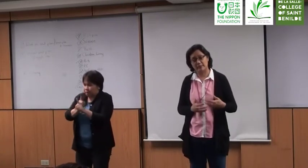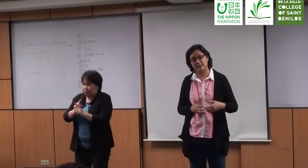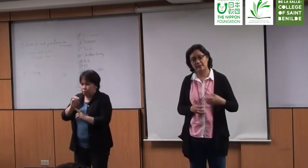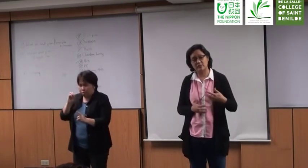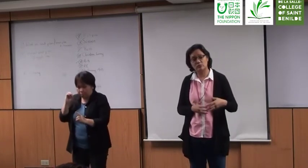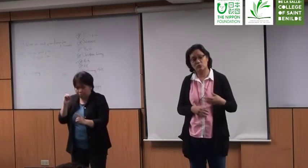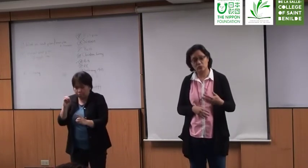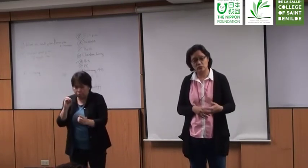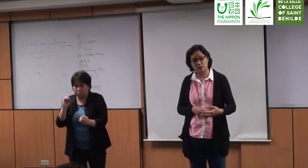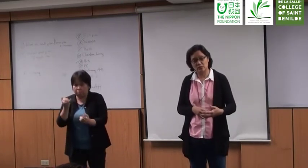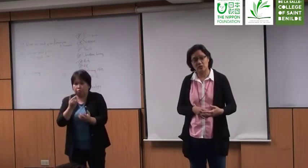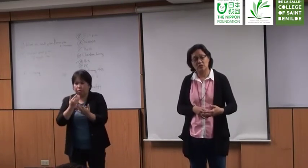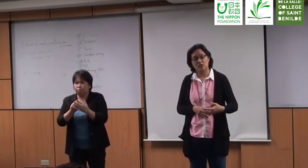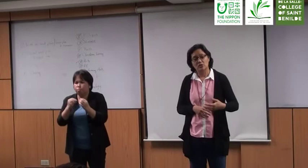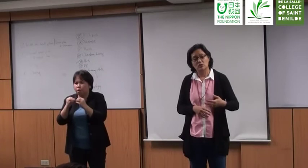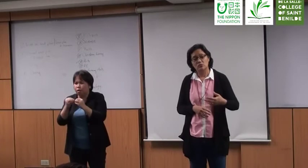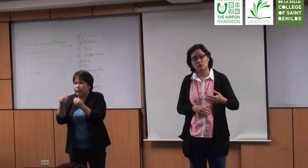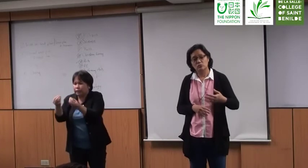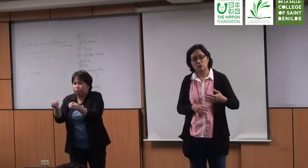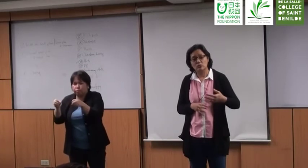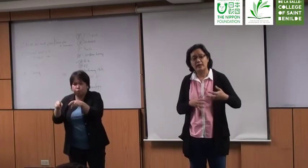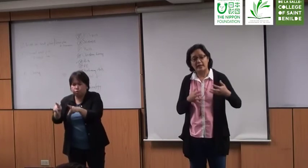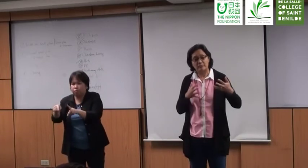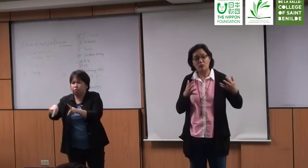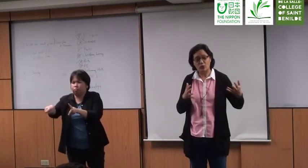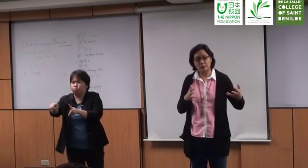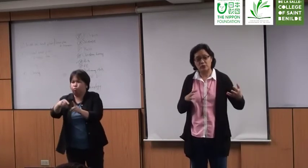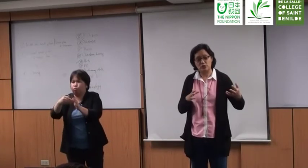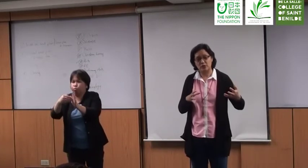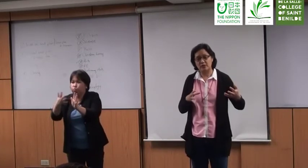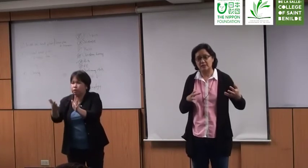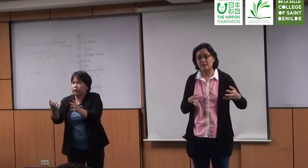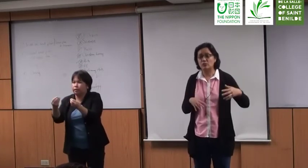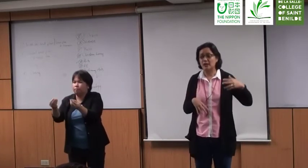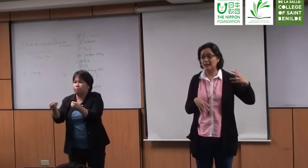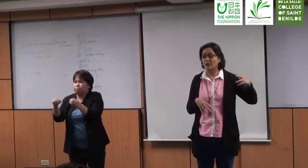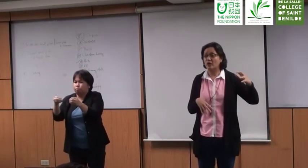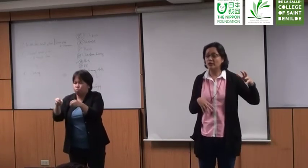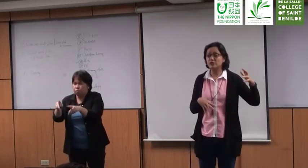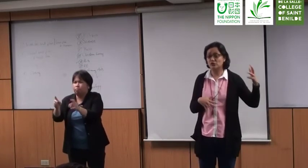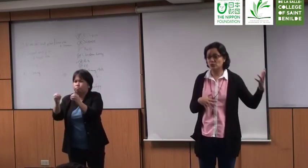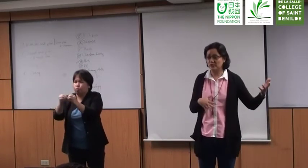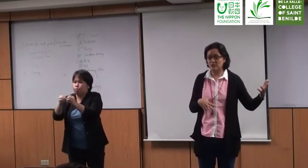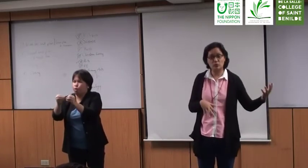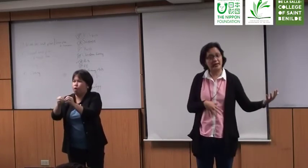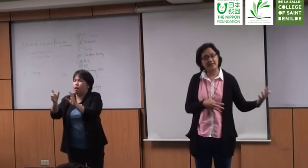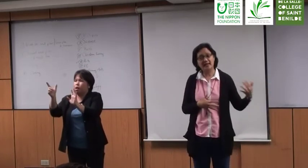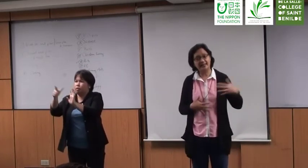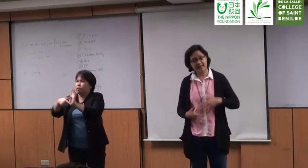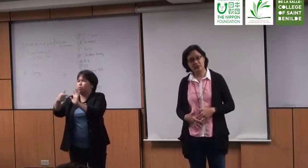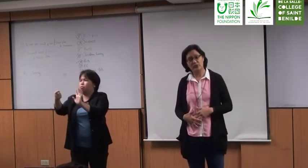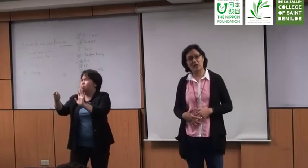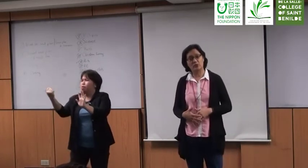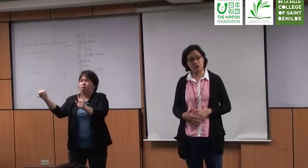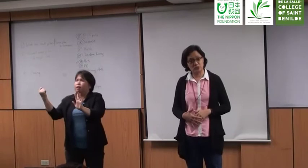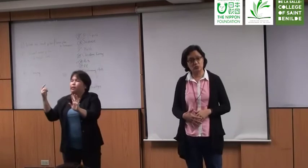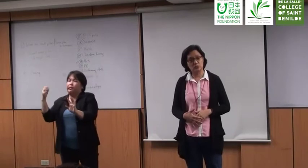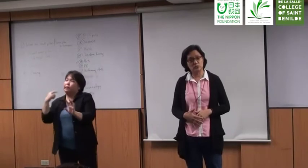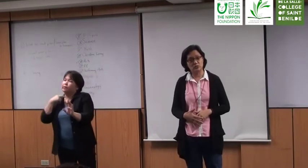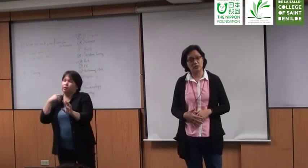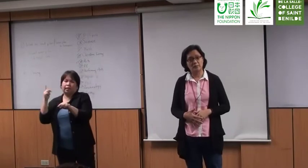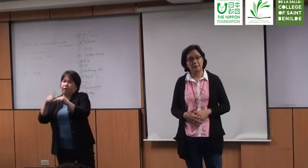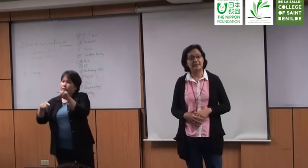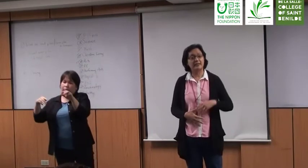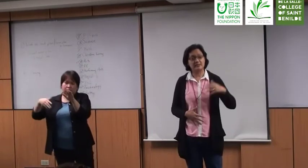actually building the road to create more opportunities and allow other students who cannot enter our